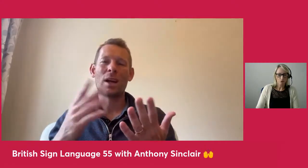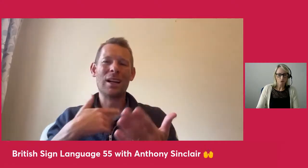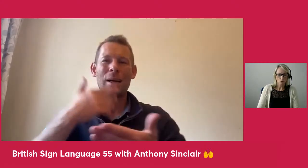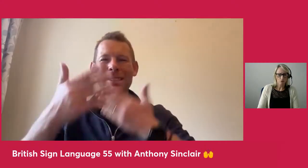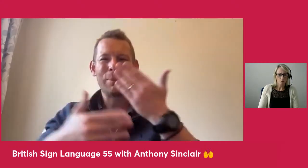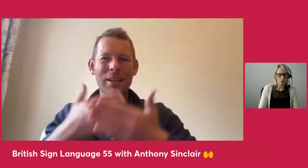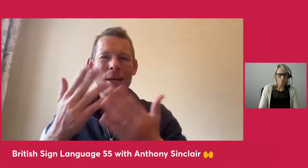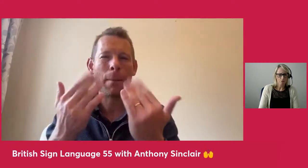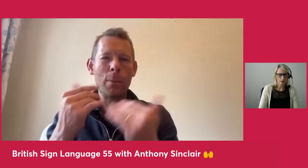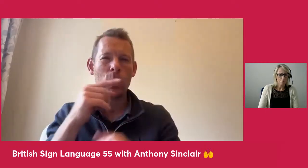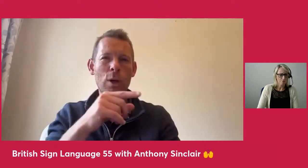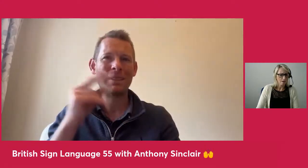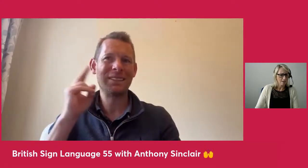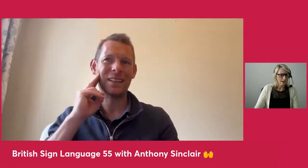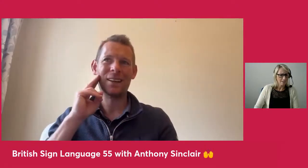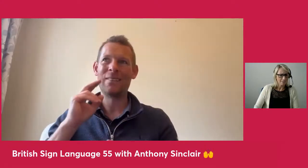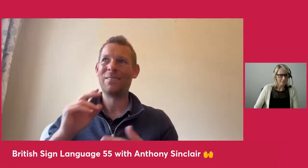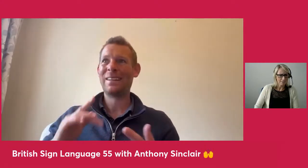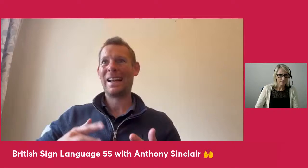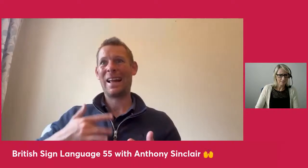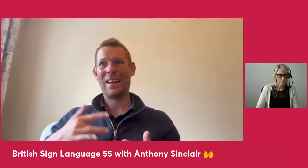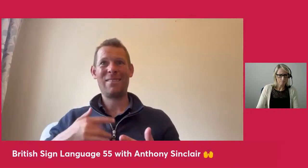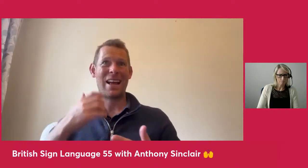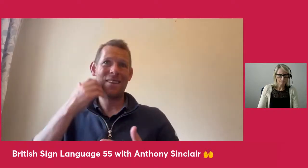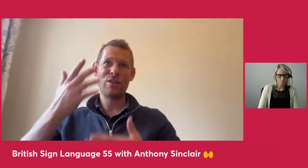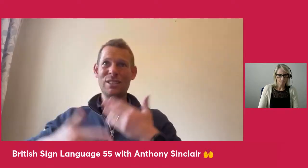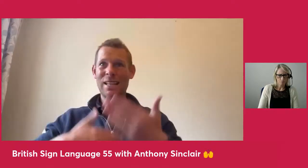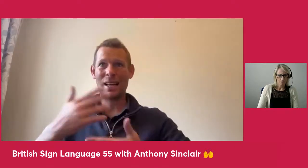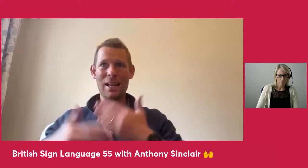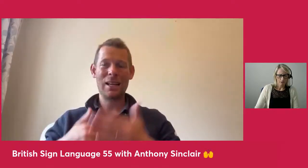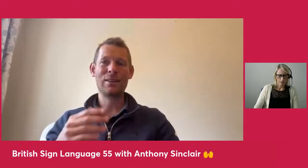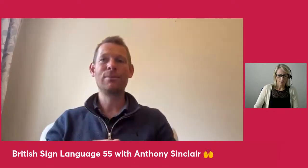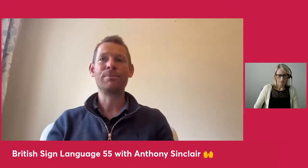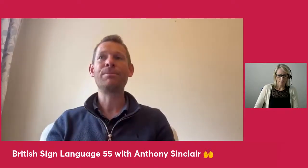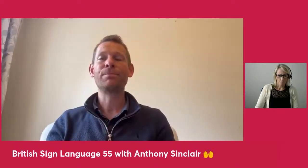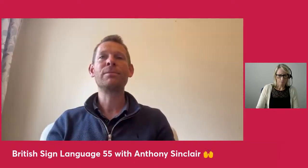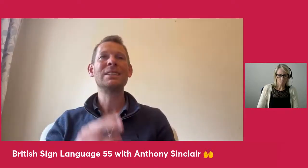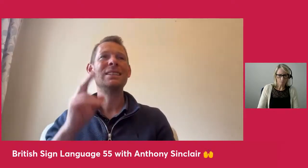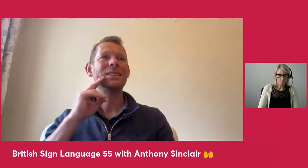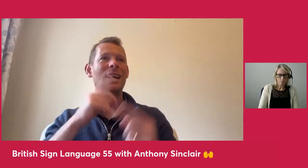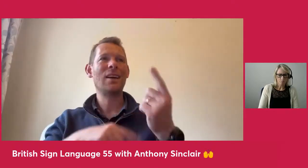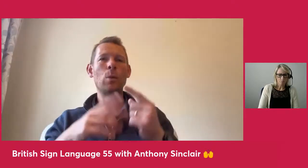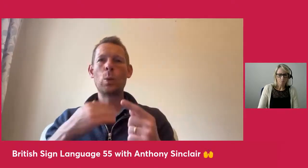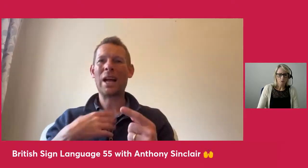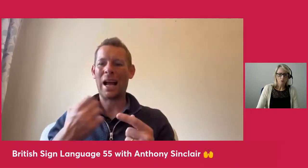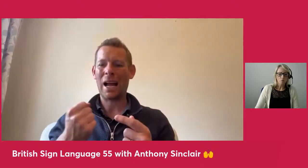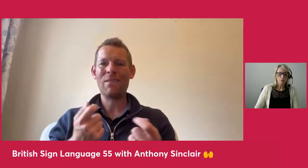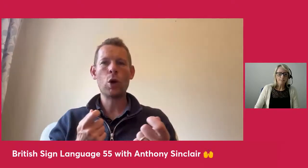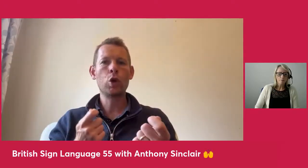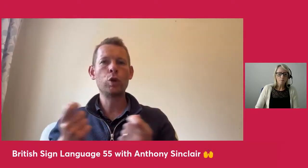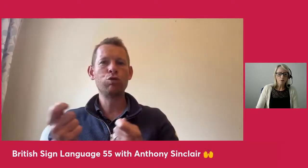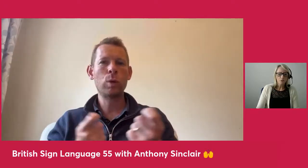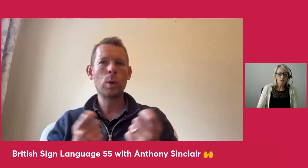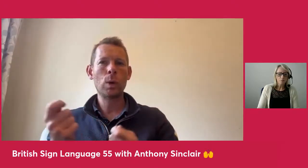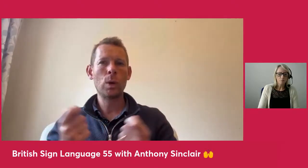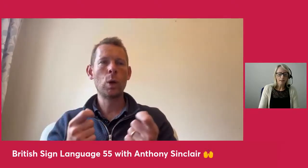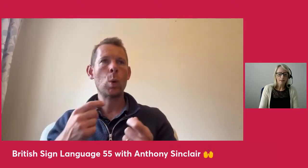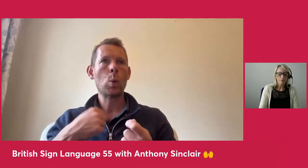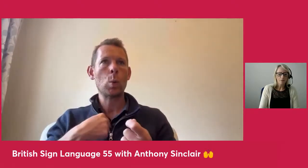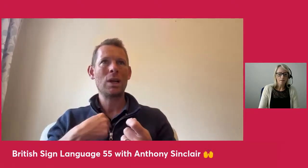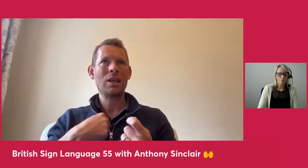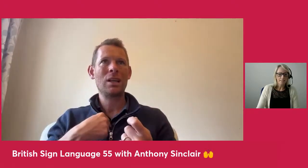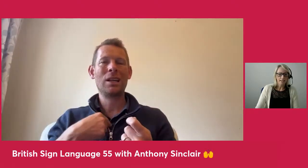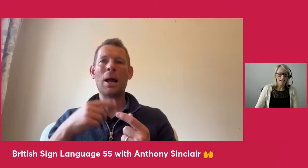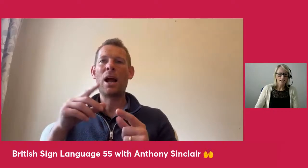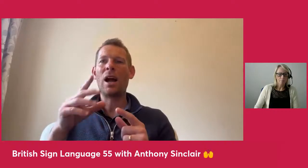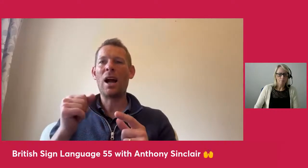deaf person who is going to become very, very isolated. So, for a deaf person in